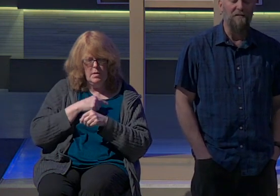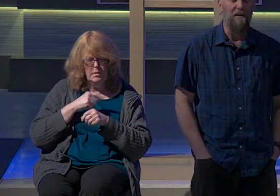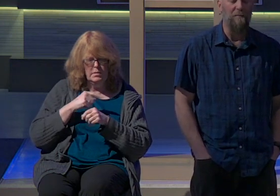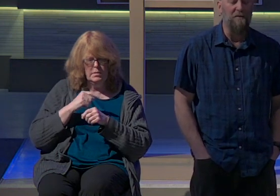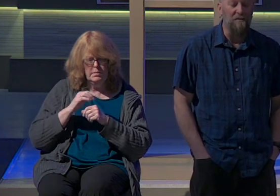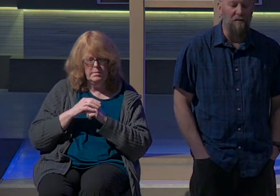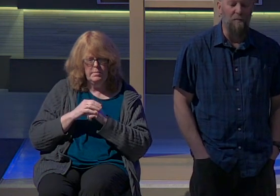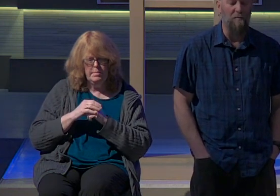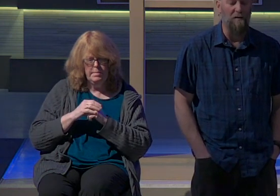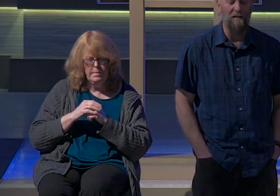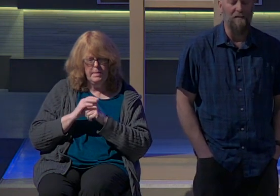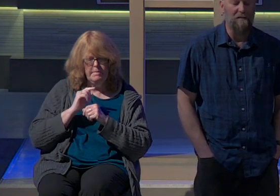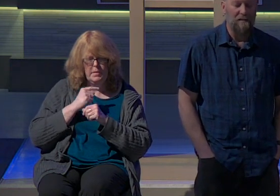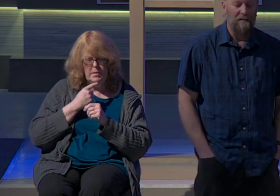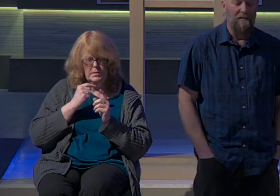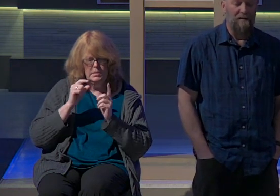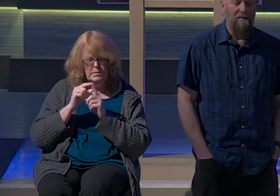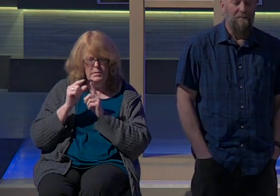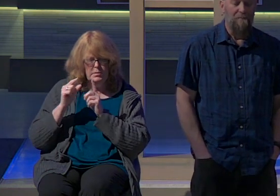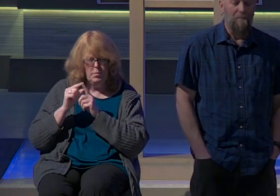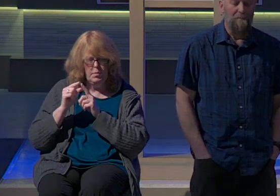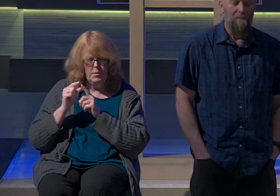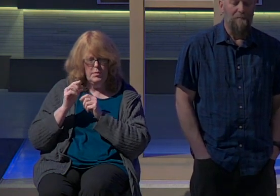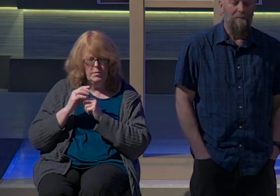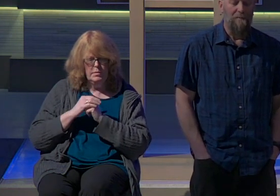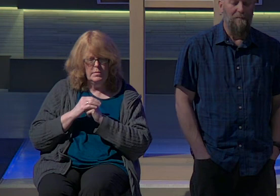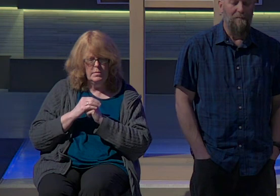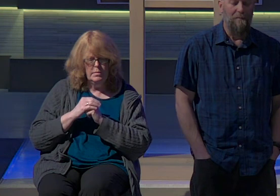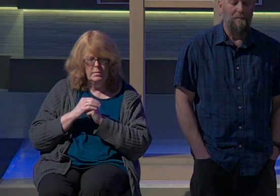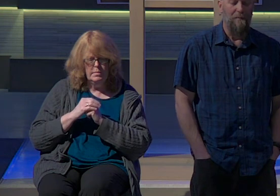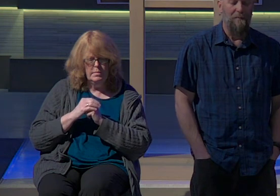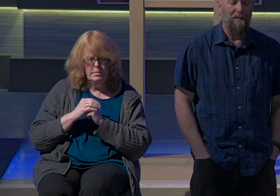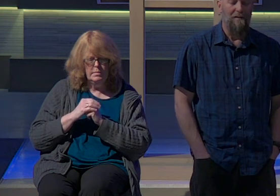These are somber, sober words.